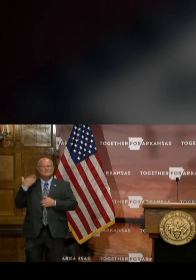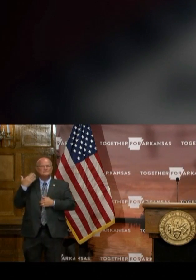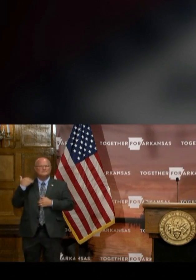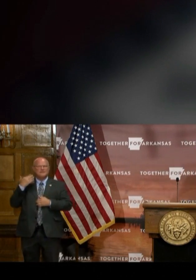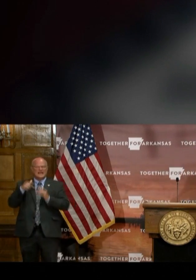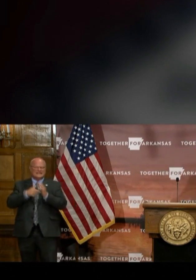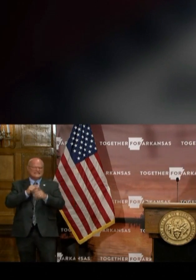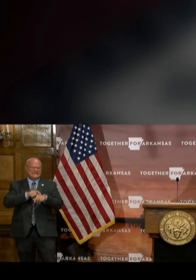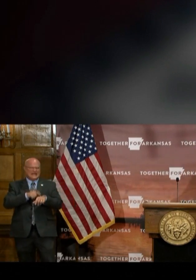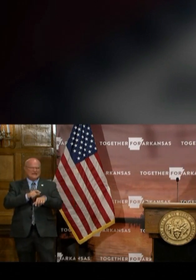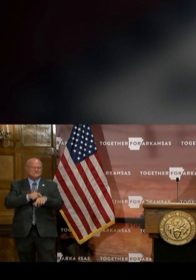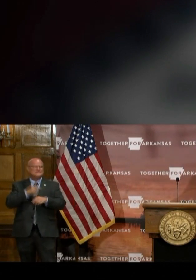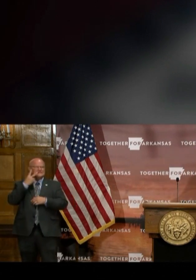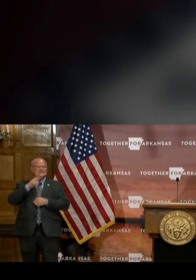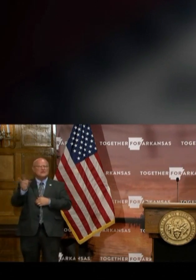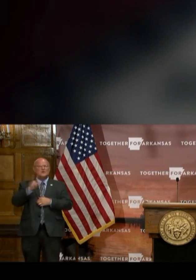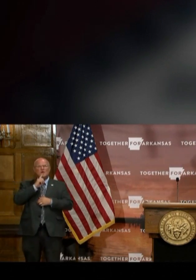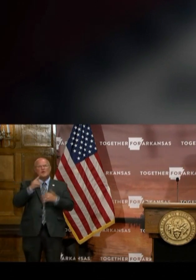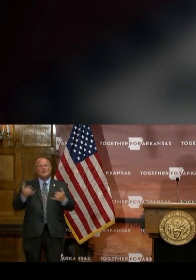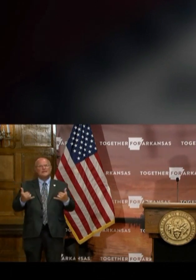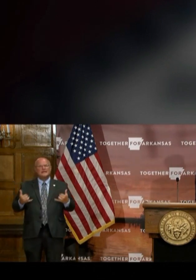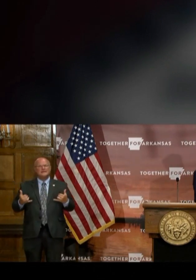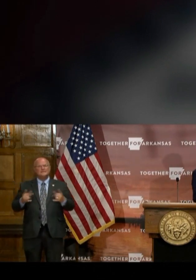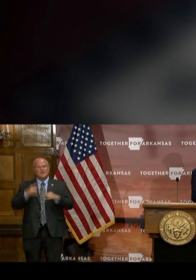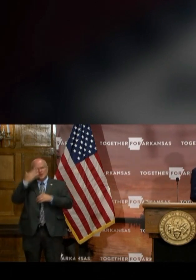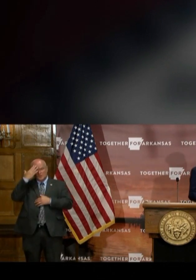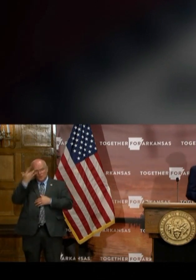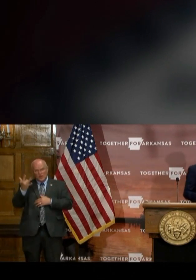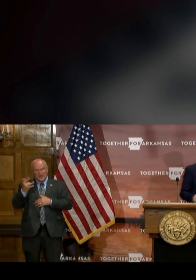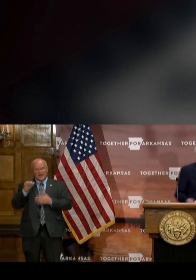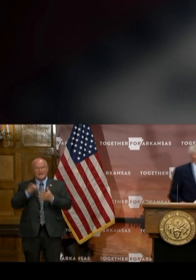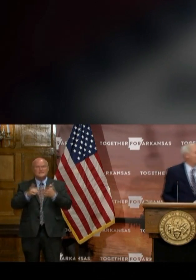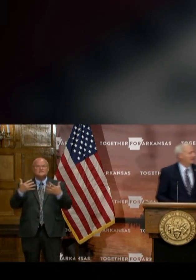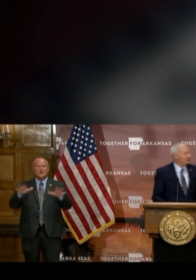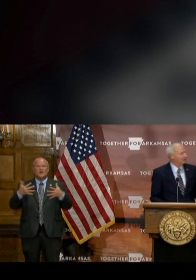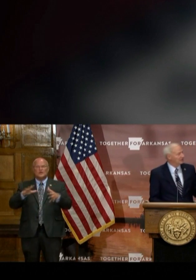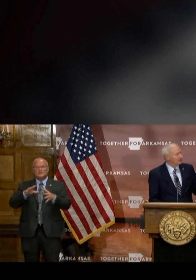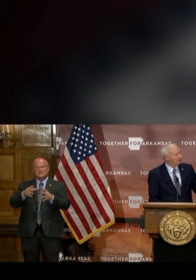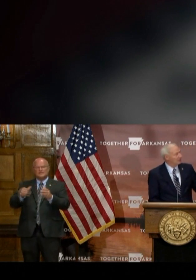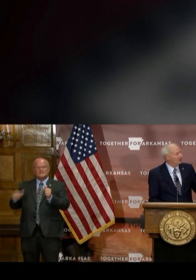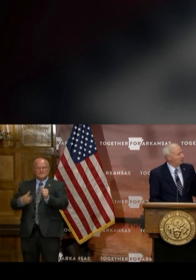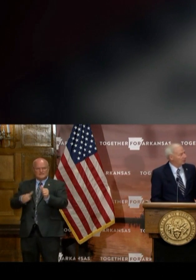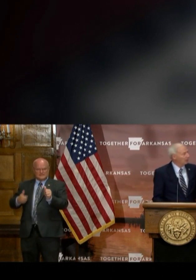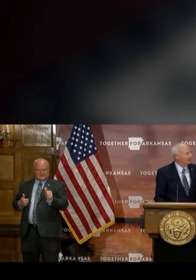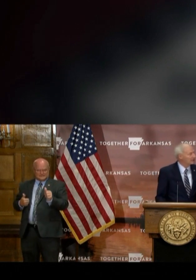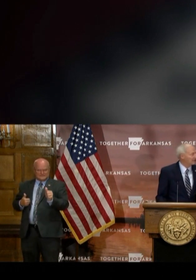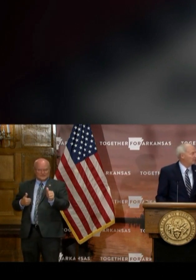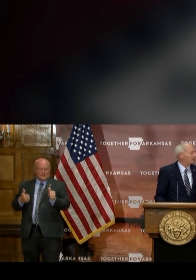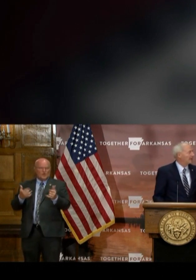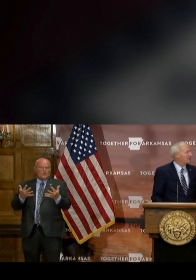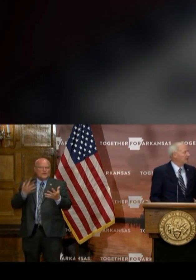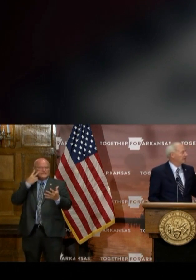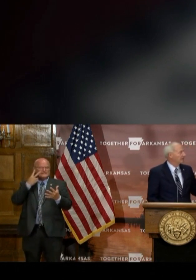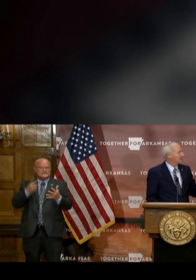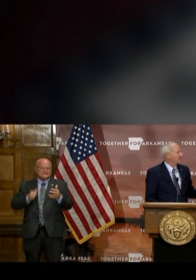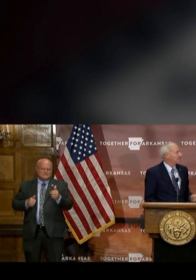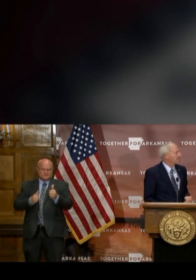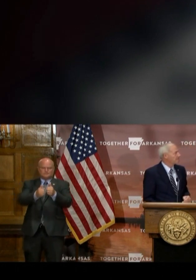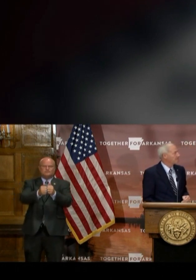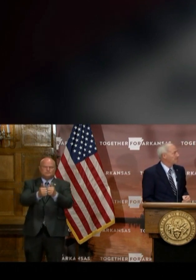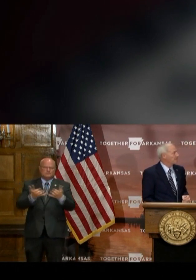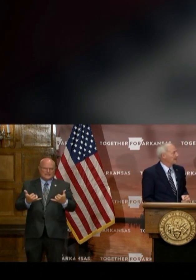in this time frame to see where we are, because that has already been backfilled. So we will wait to see what that trend